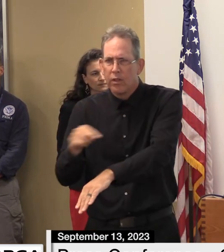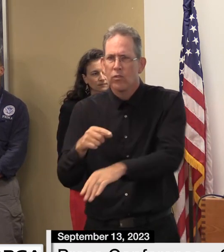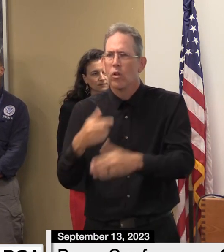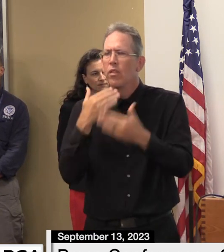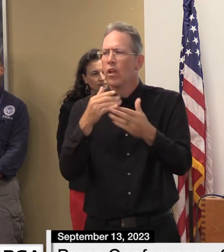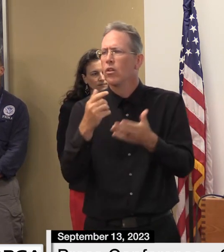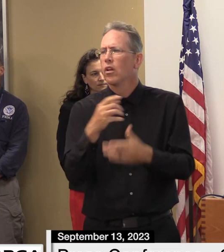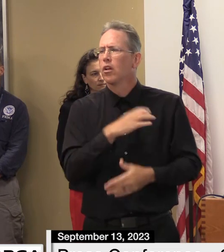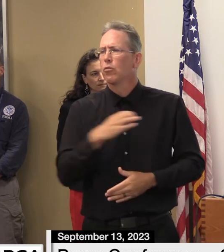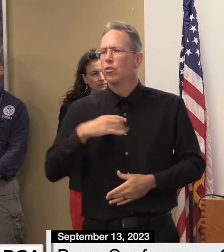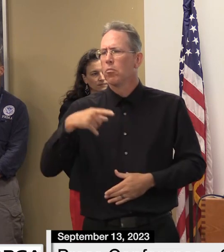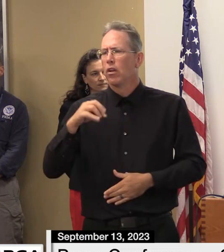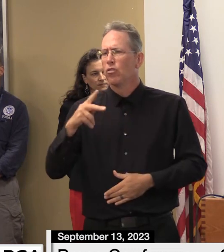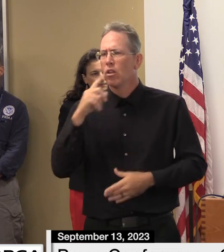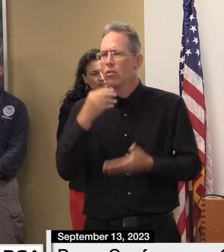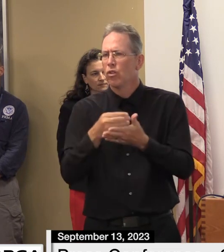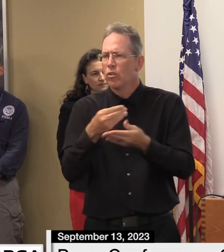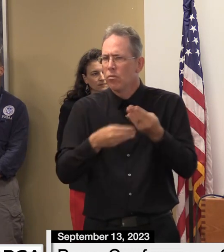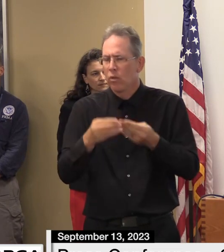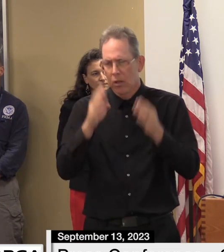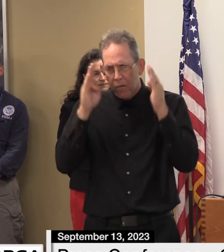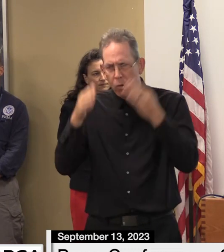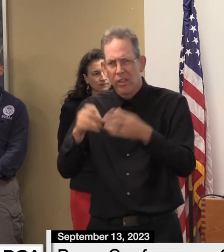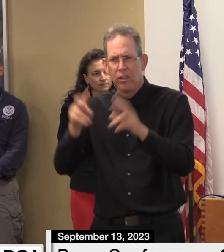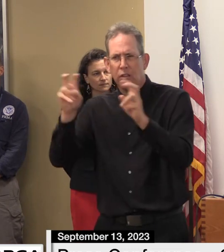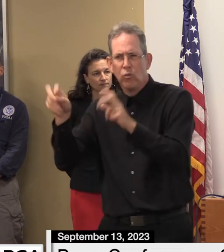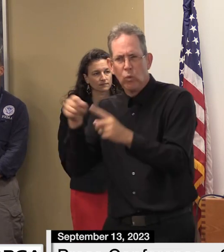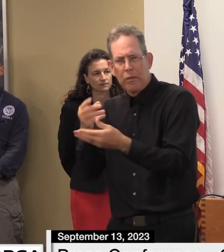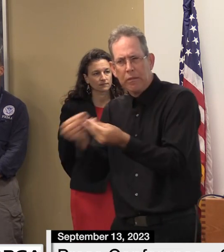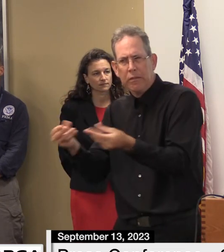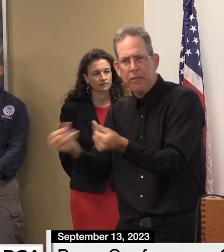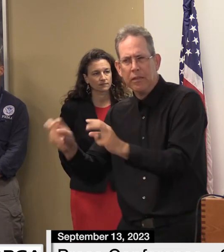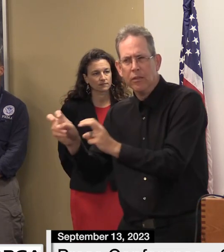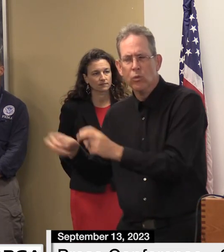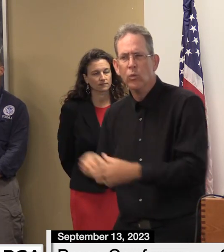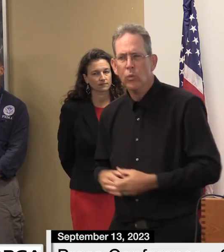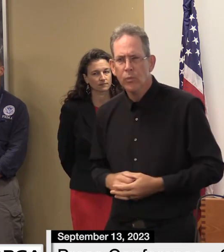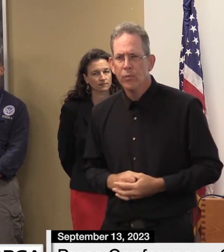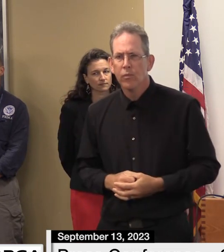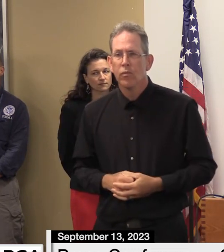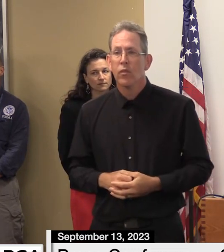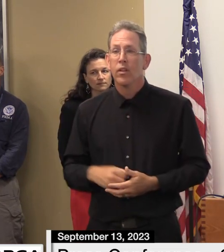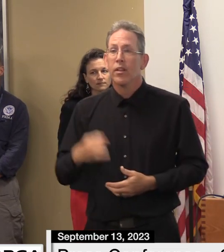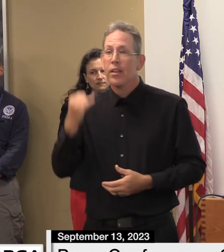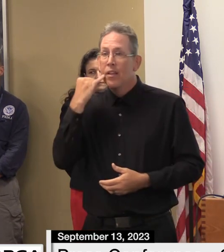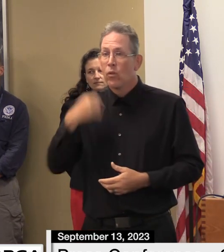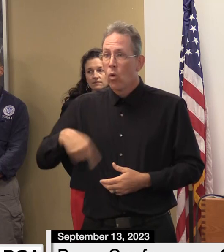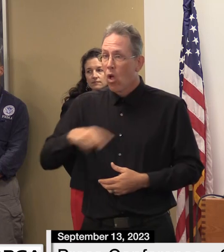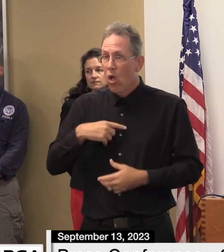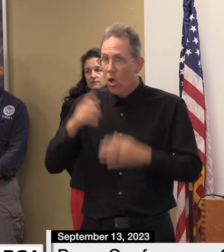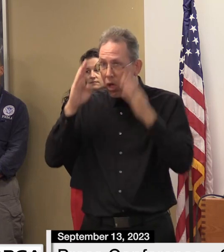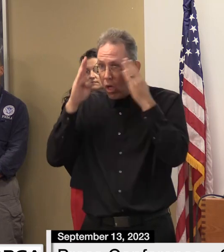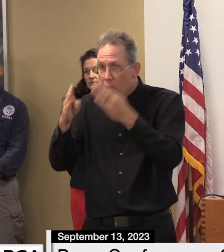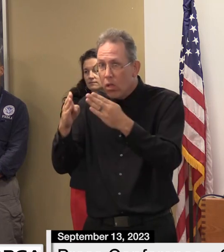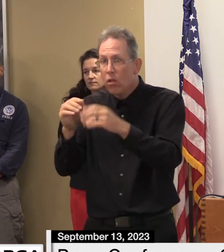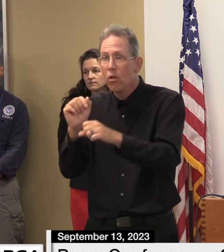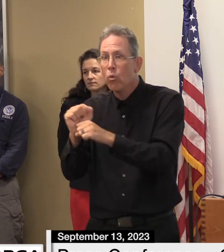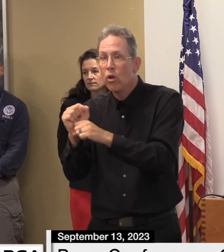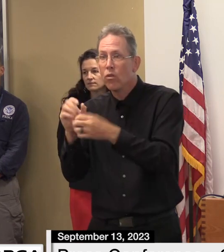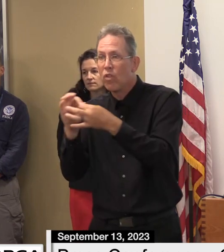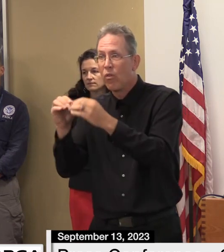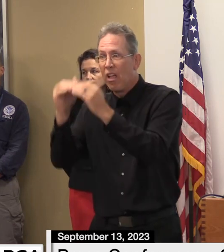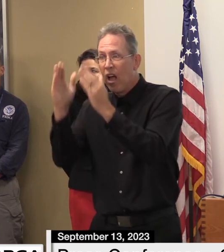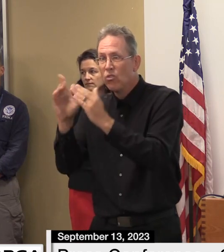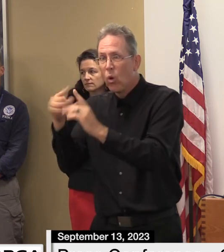and for his focus on this issue. If we all pull in the same direction on housing, we can continue to make